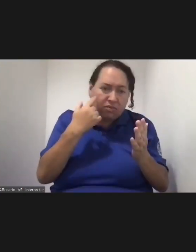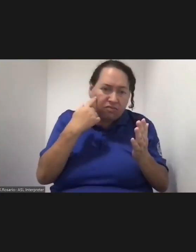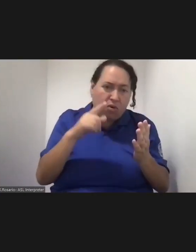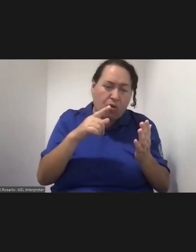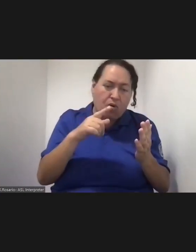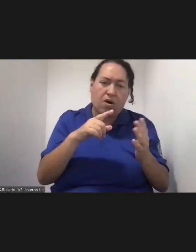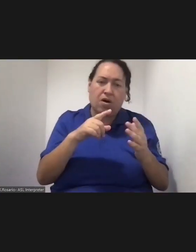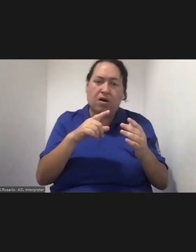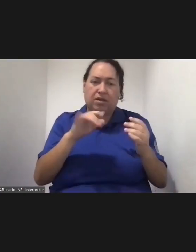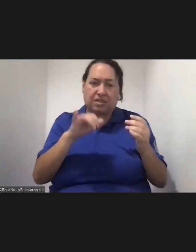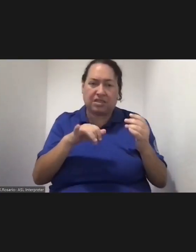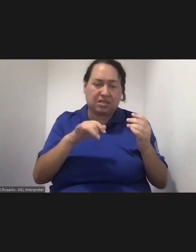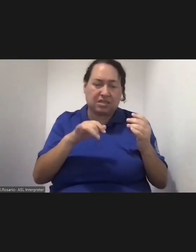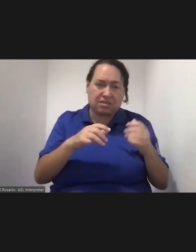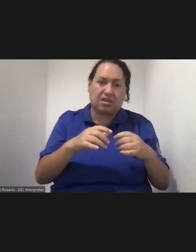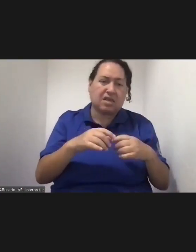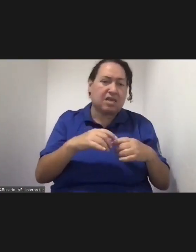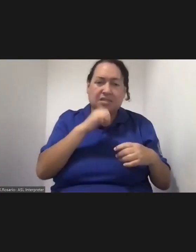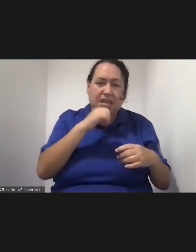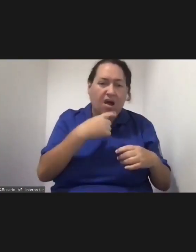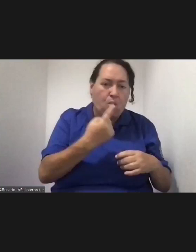but all other infectious diseases.